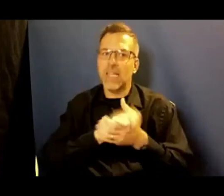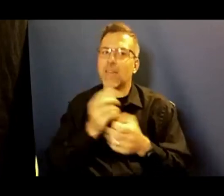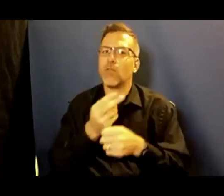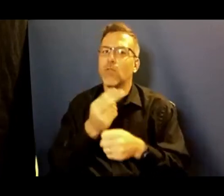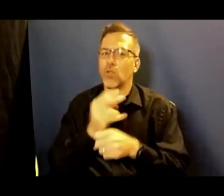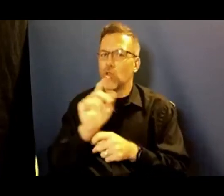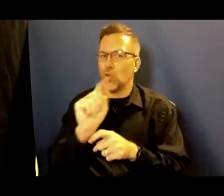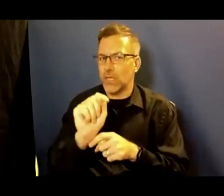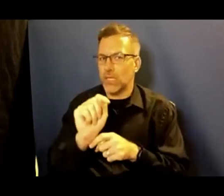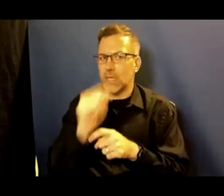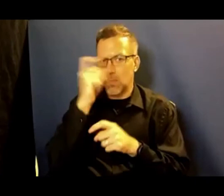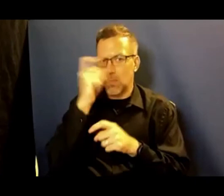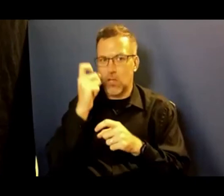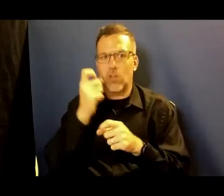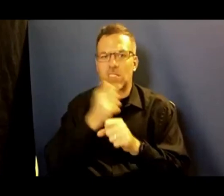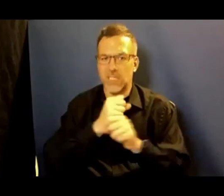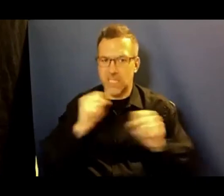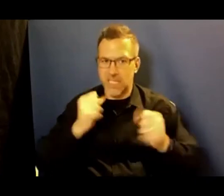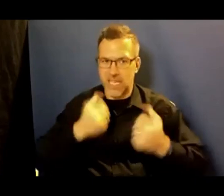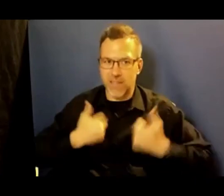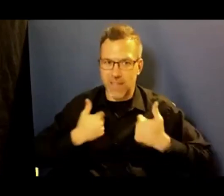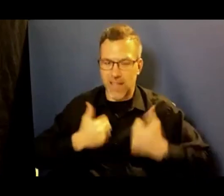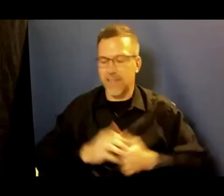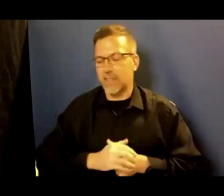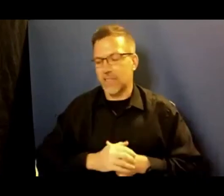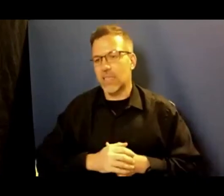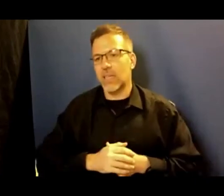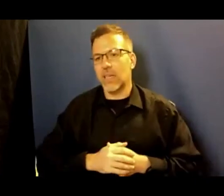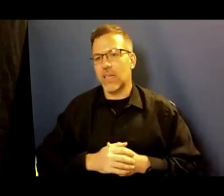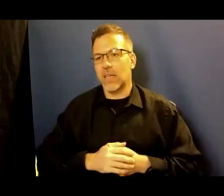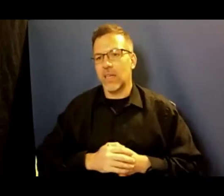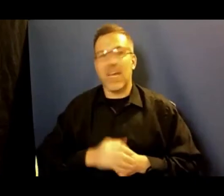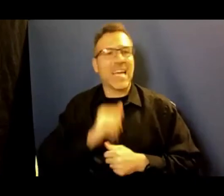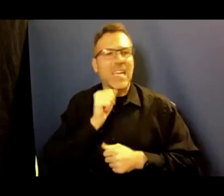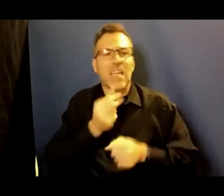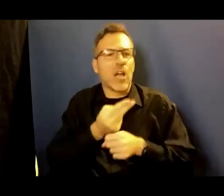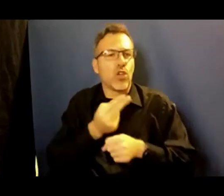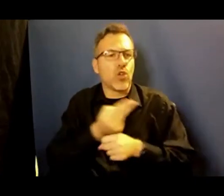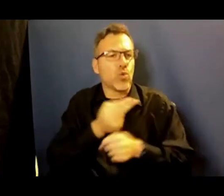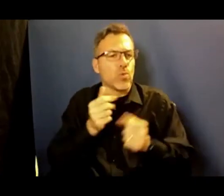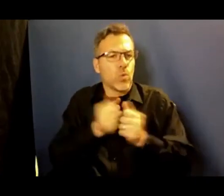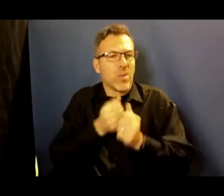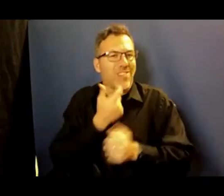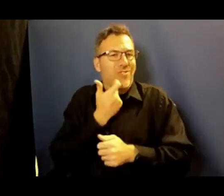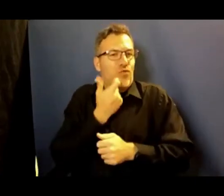lives and is not used with a recently aborted fetus.